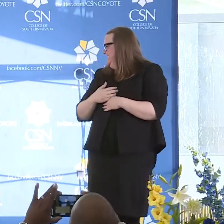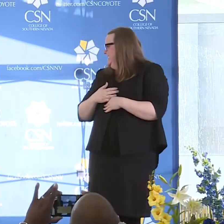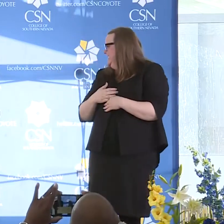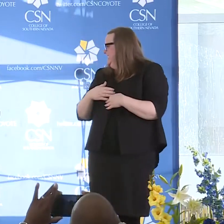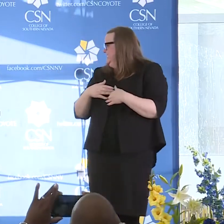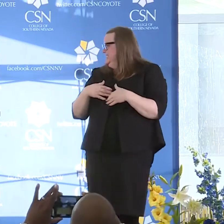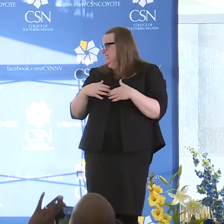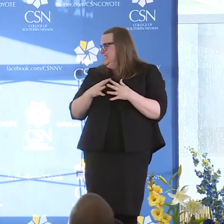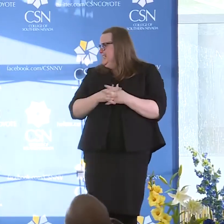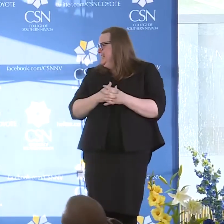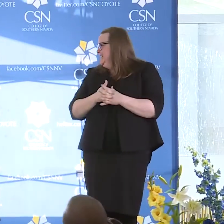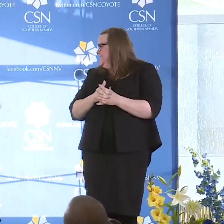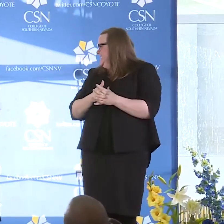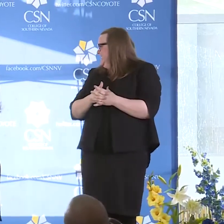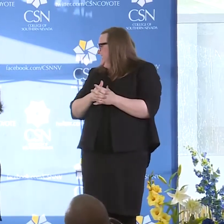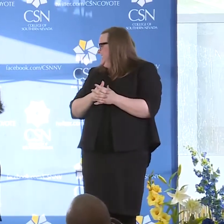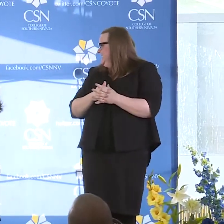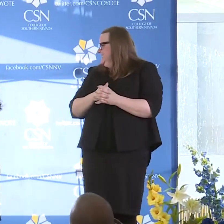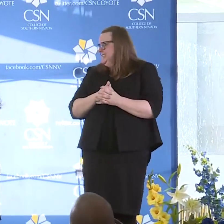Oh my.